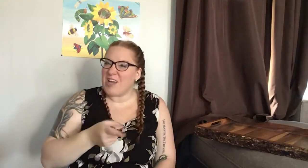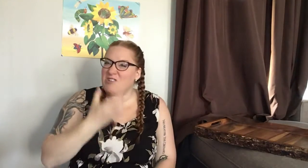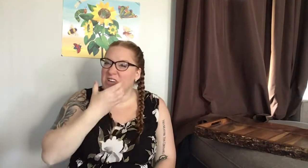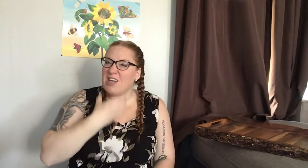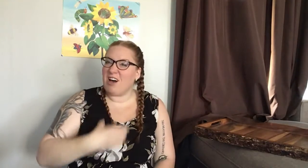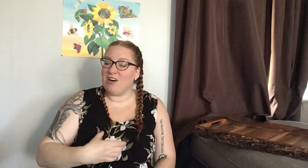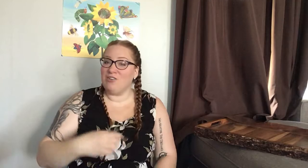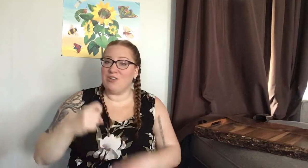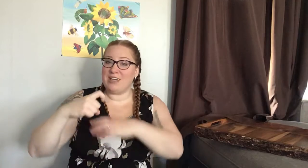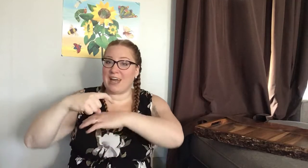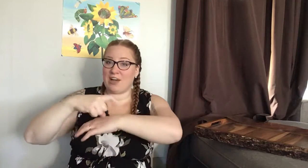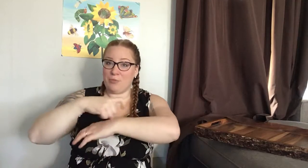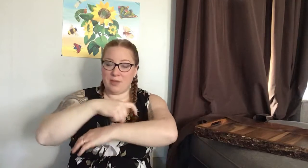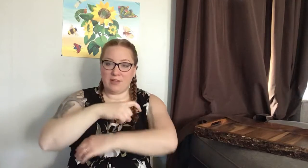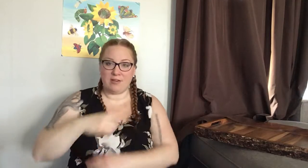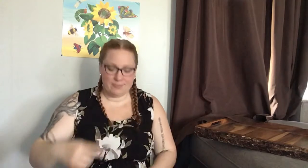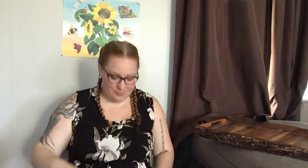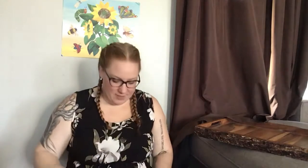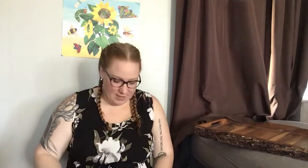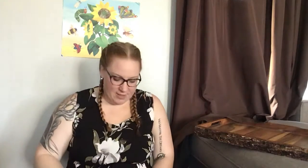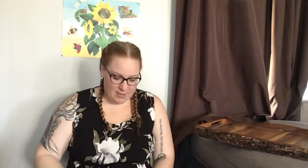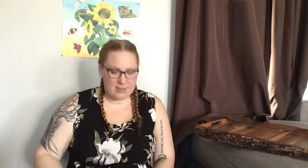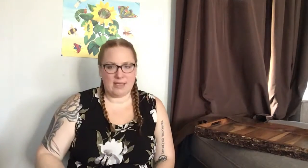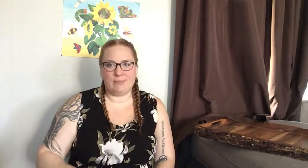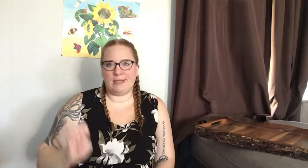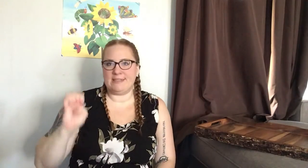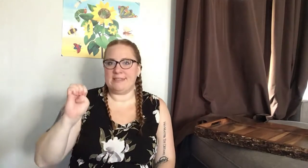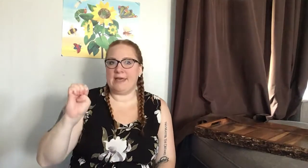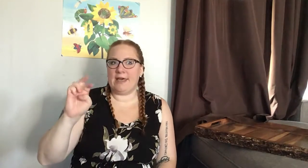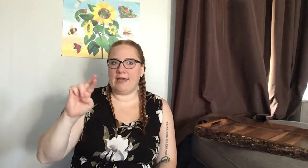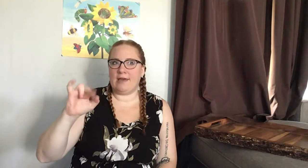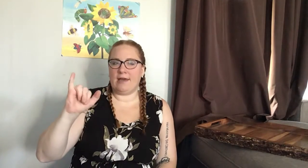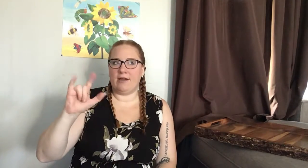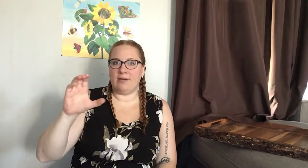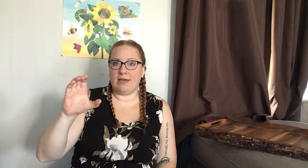Very Hungry Caterpillar. His name is Eric